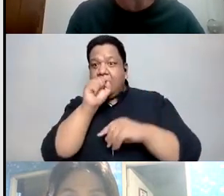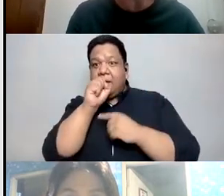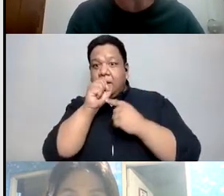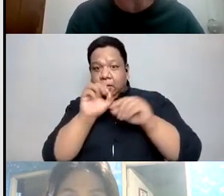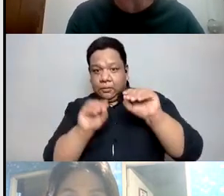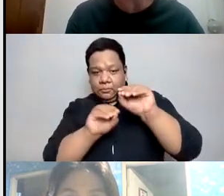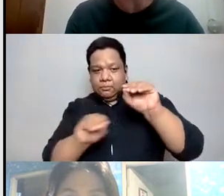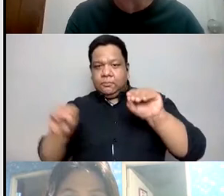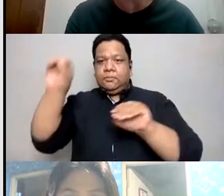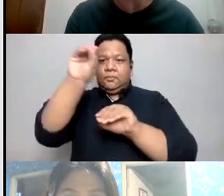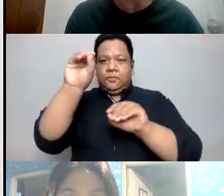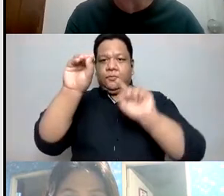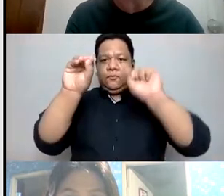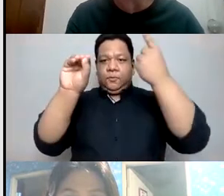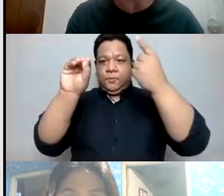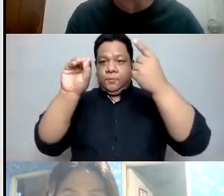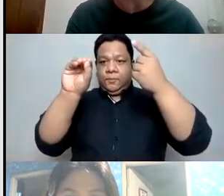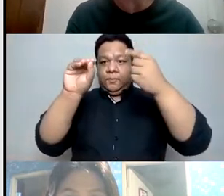Okay.